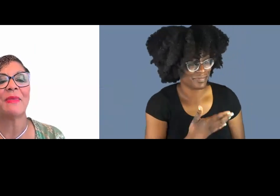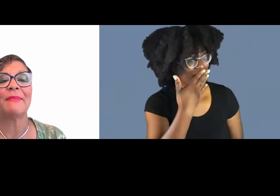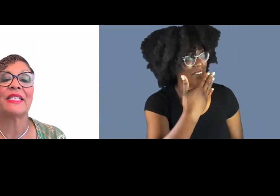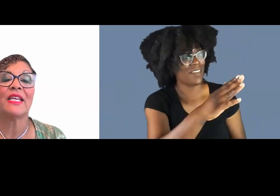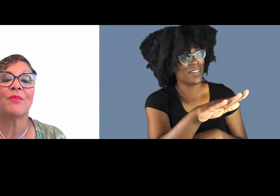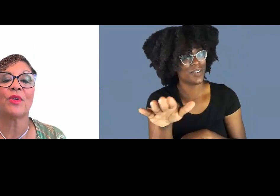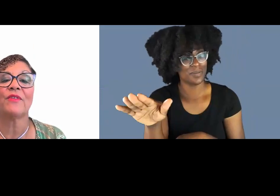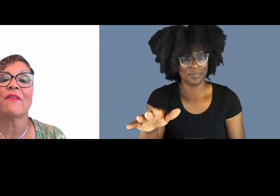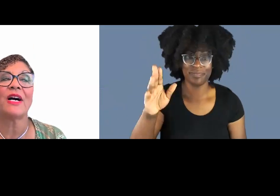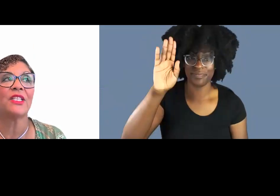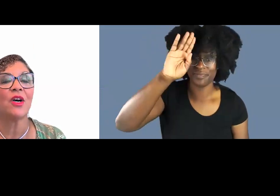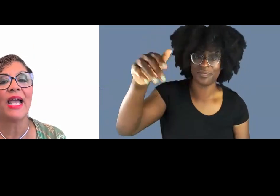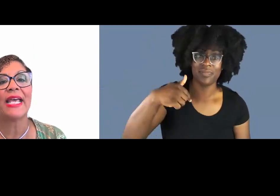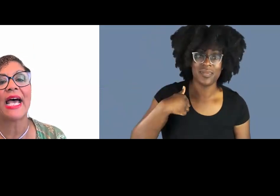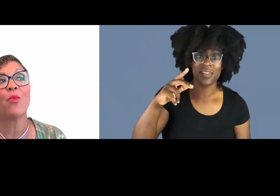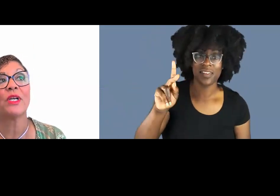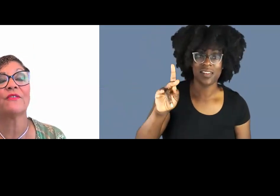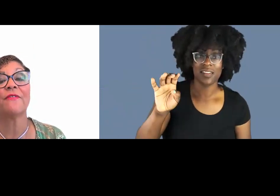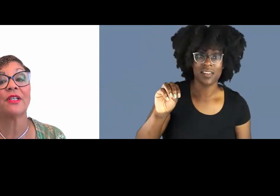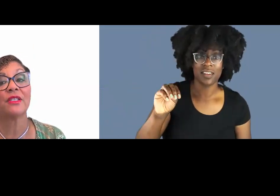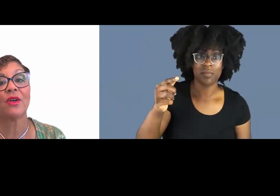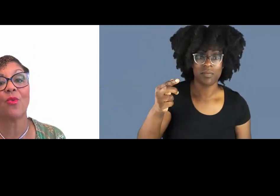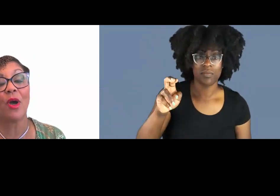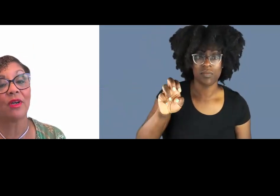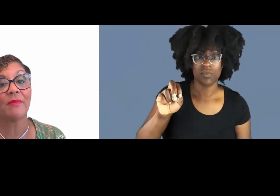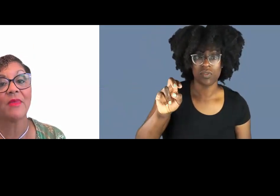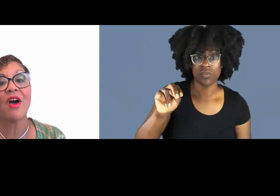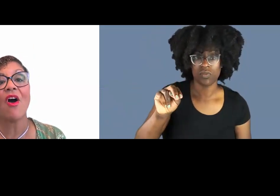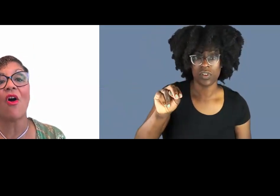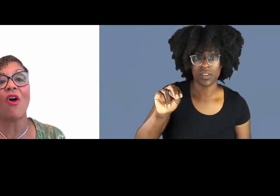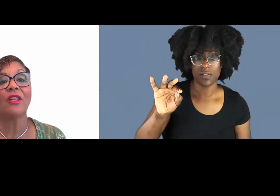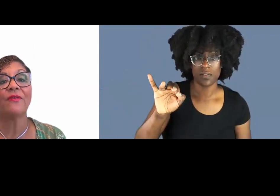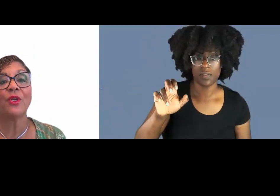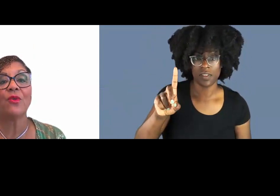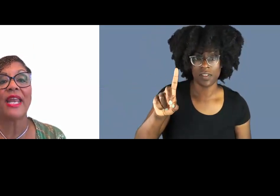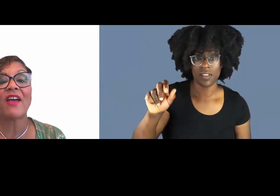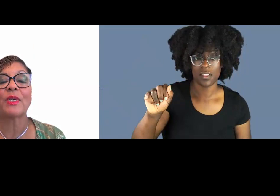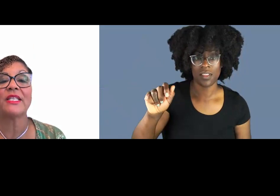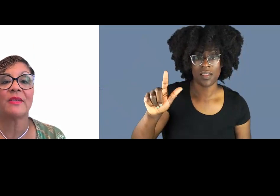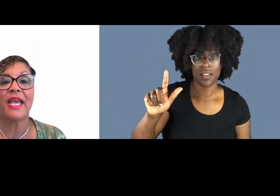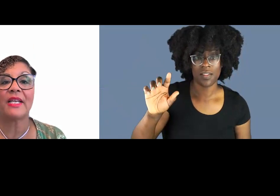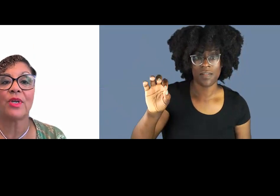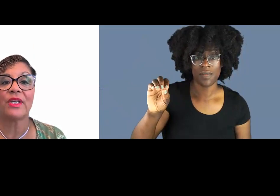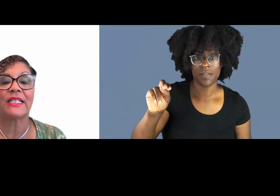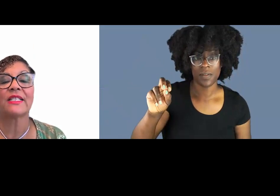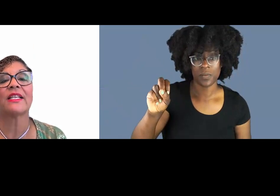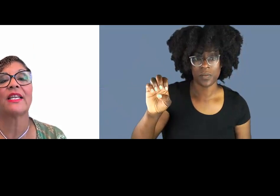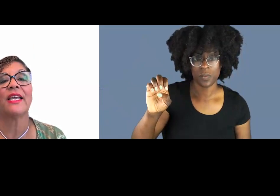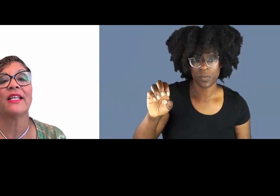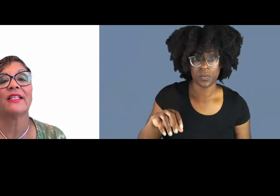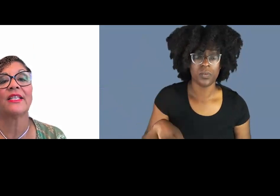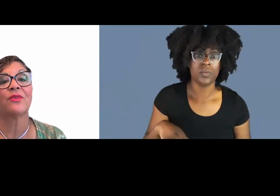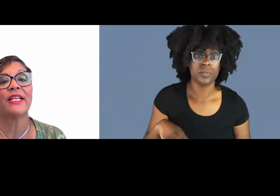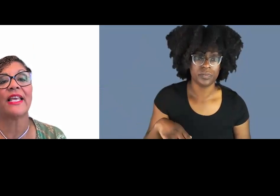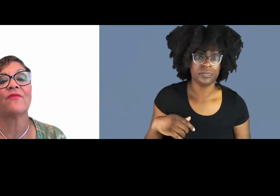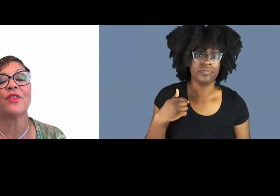was mentioned, my name is Kim Greenfield Alfonso, and I want to first welcome all of you that have participated previously